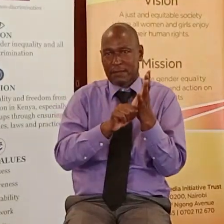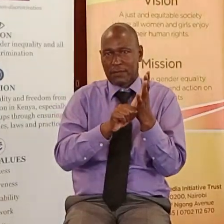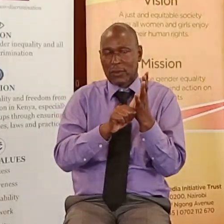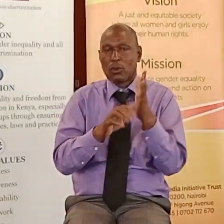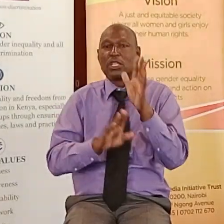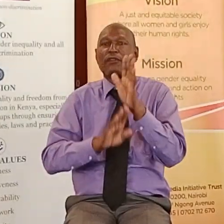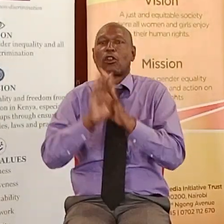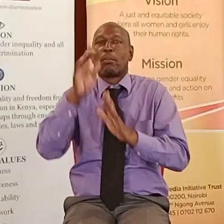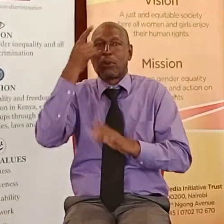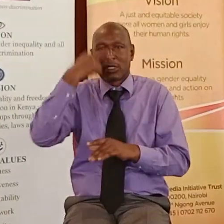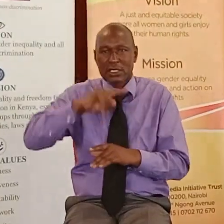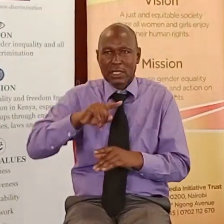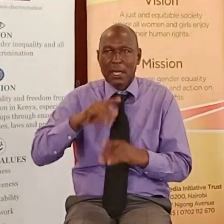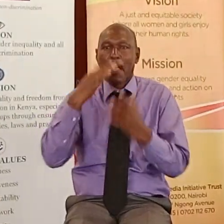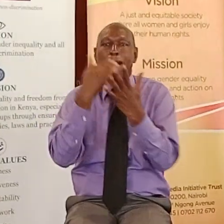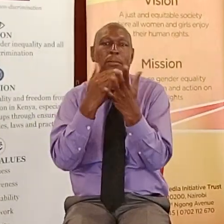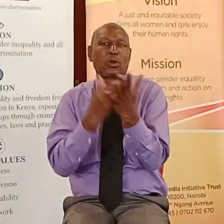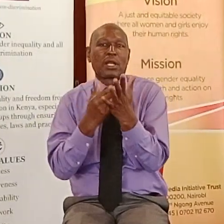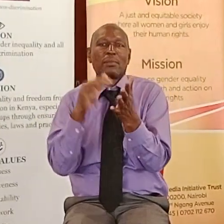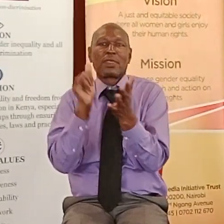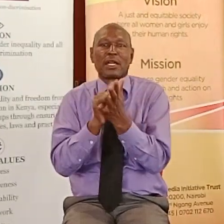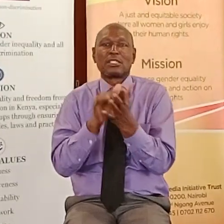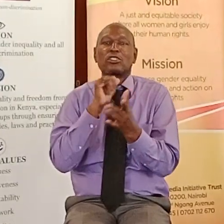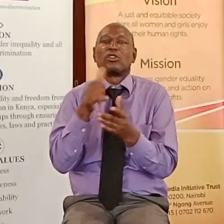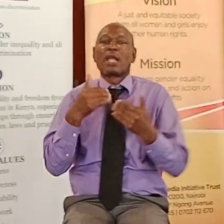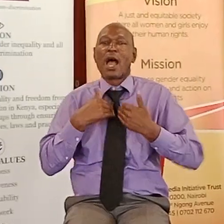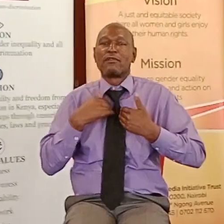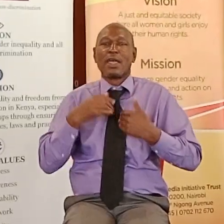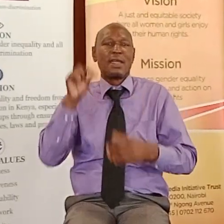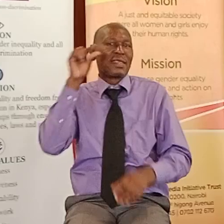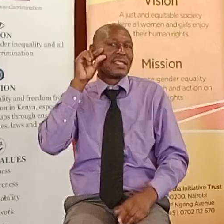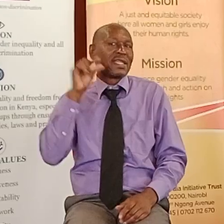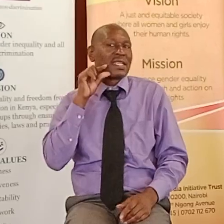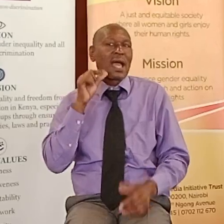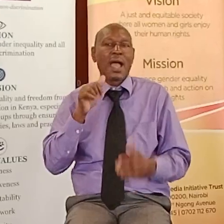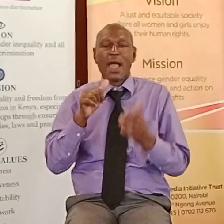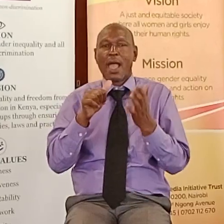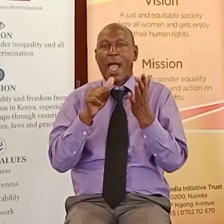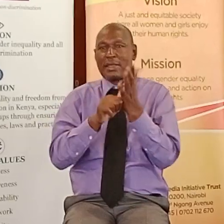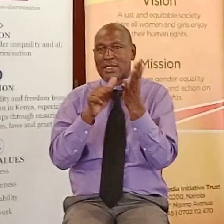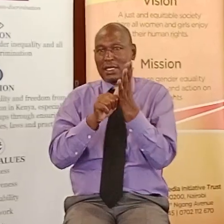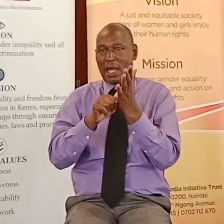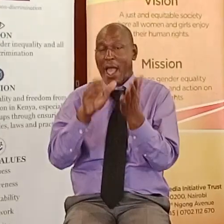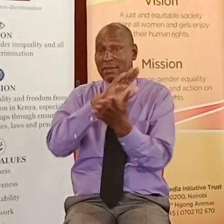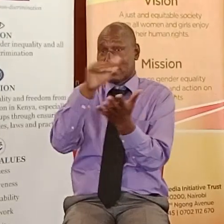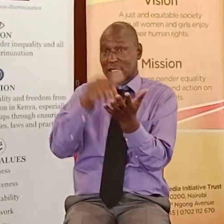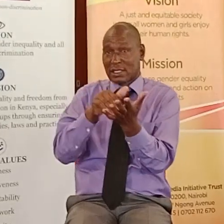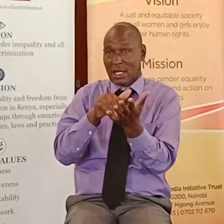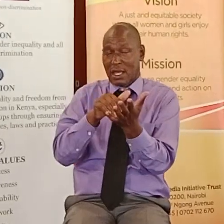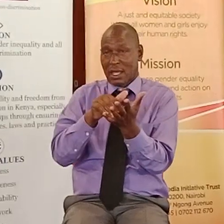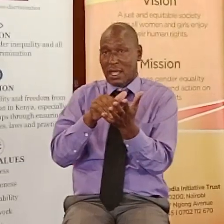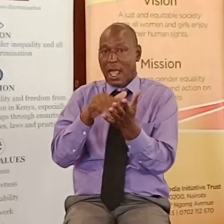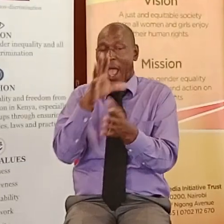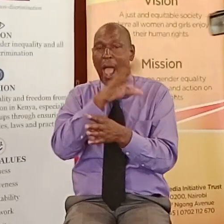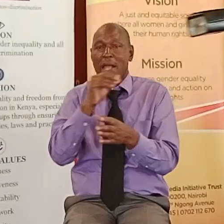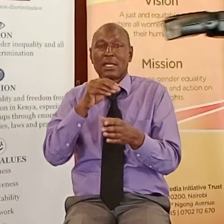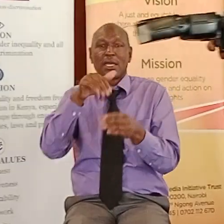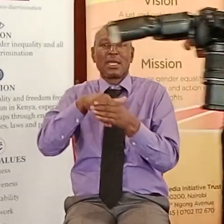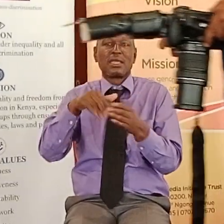we develop programs that do not have the gender agenda at the center, and then midway, we find that we are not achieving the